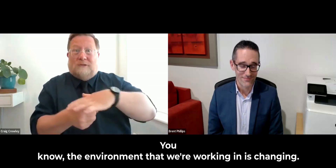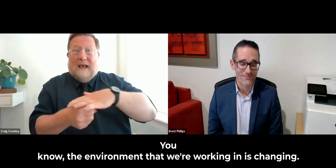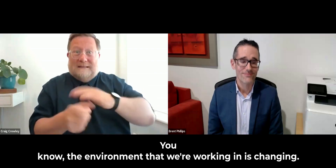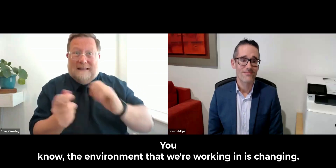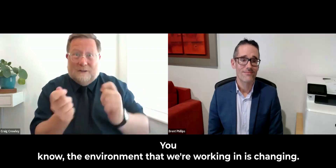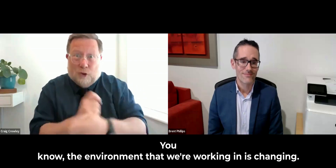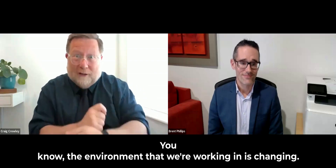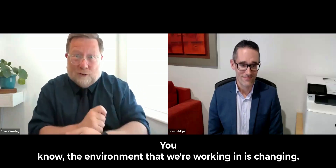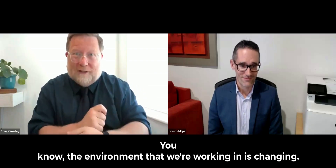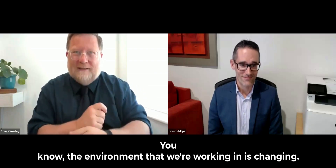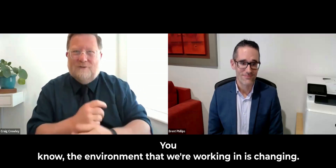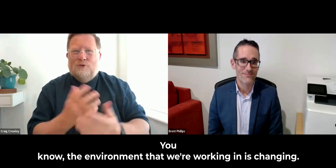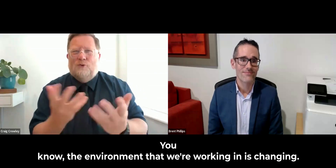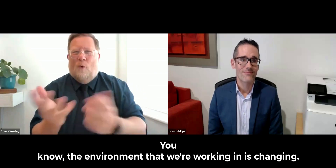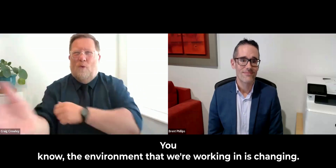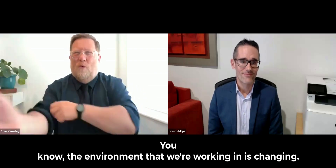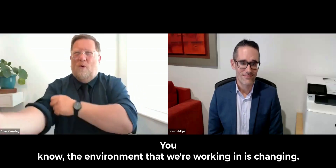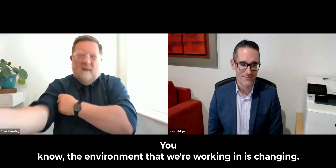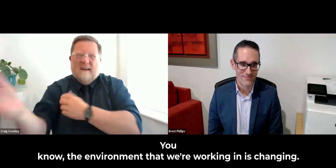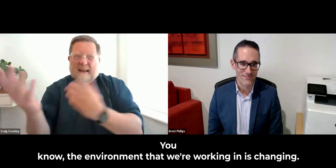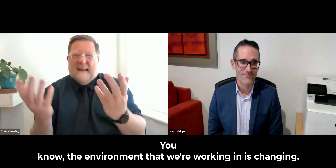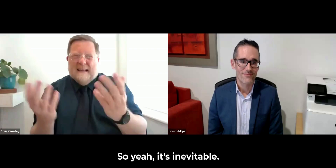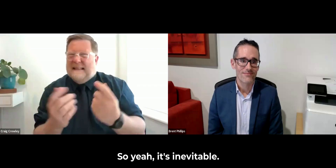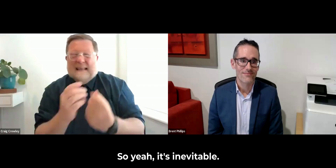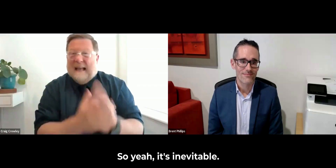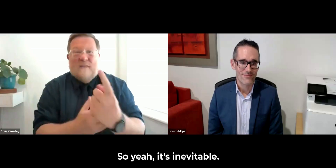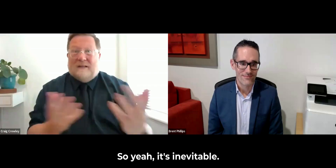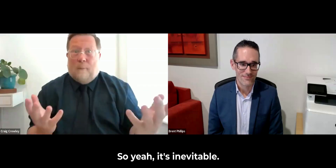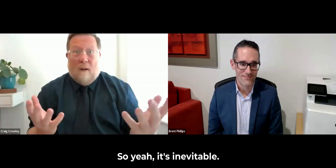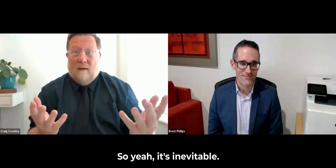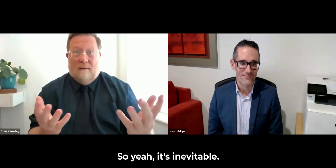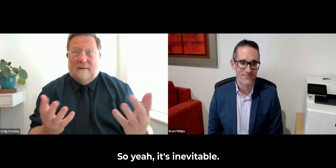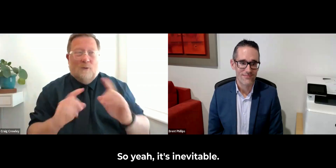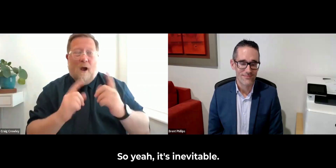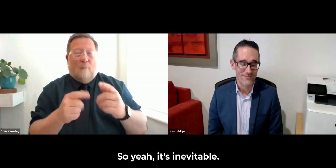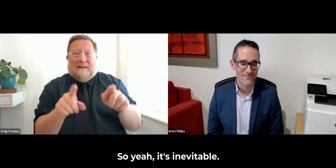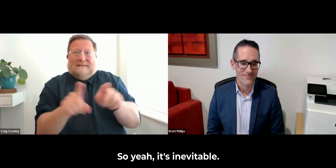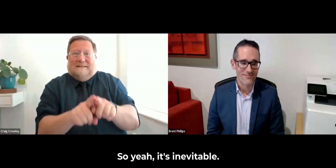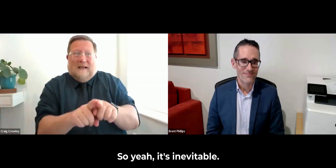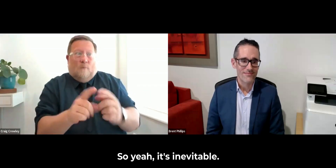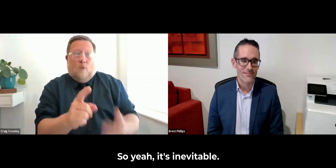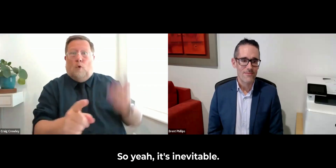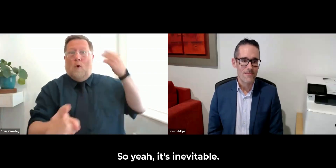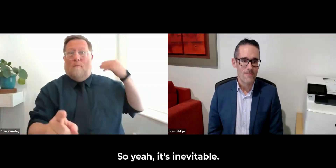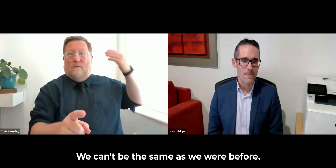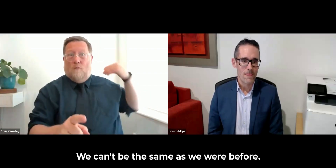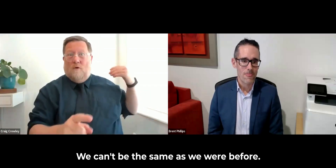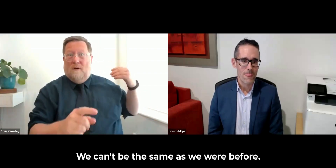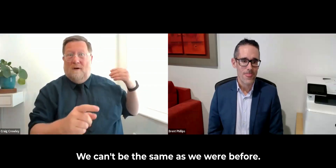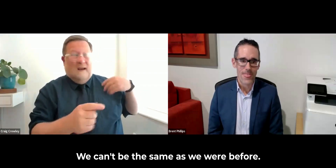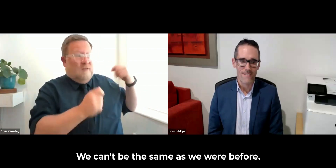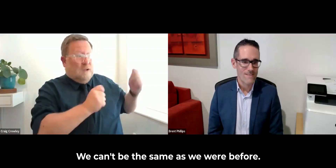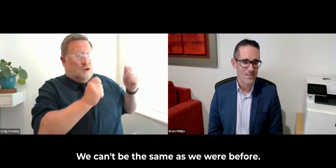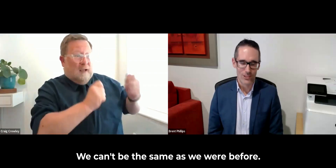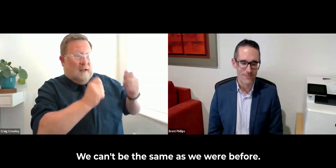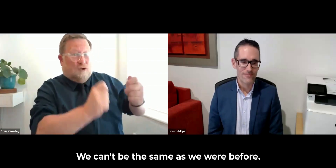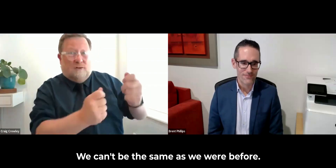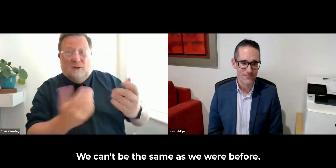that we're working in is changing. So yeah, it's inevitable. We can't be the same